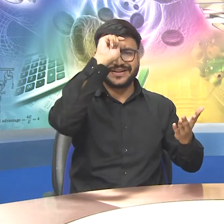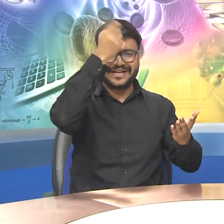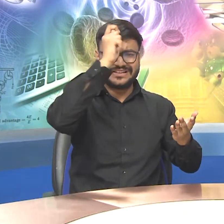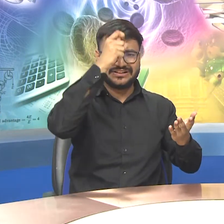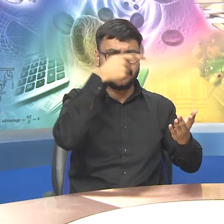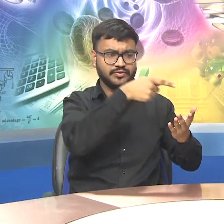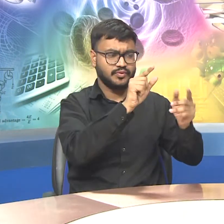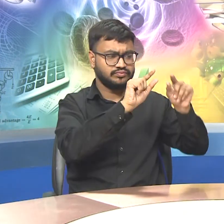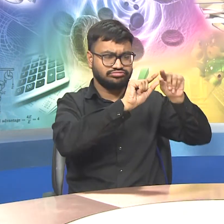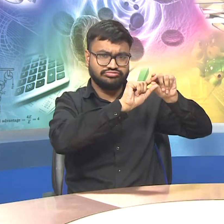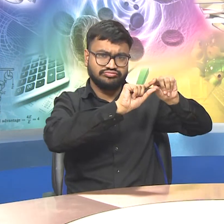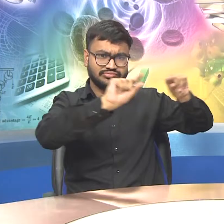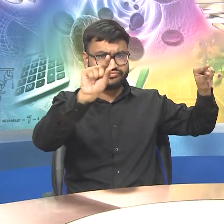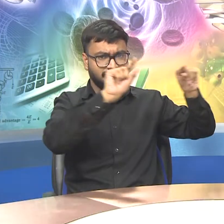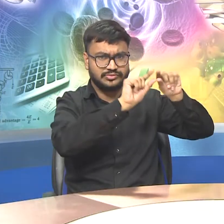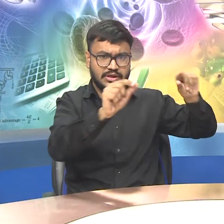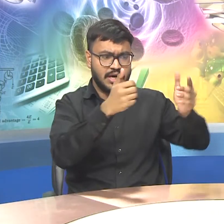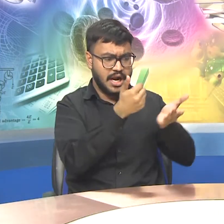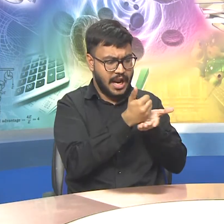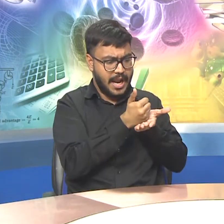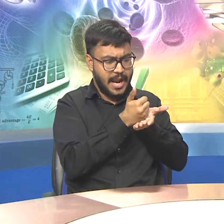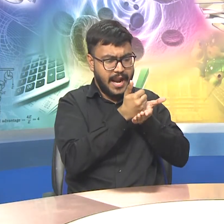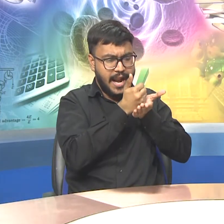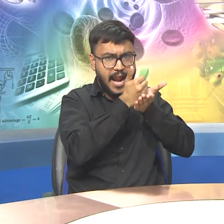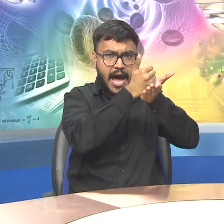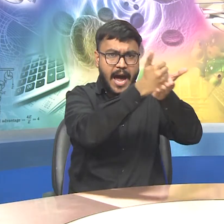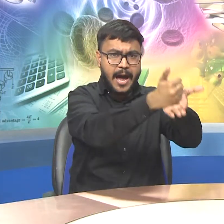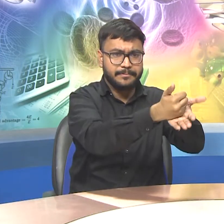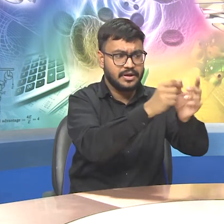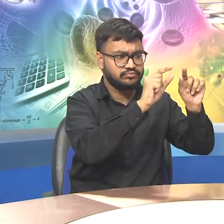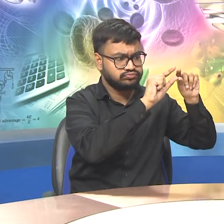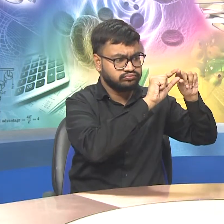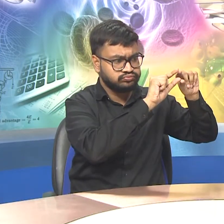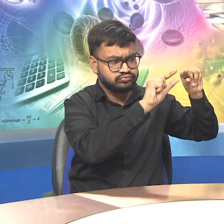towards the signer or away from the signer.